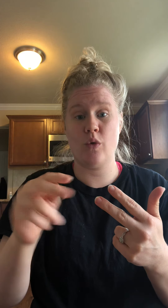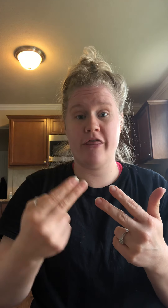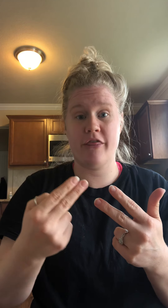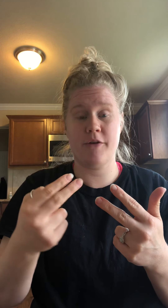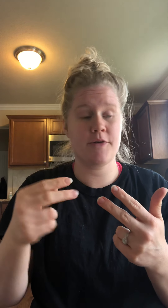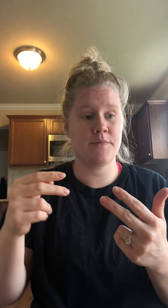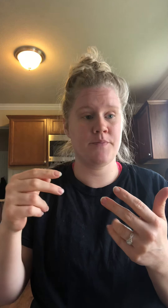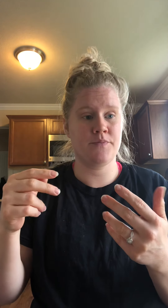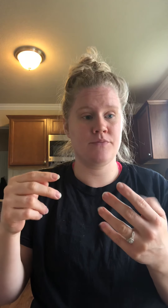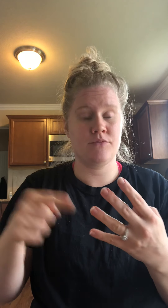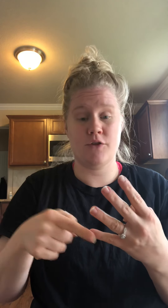foot,